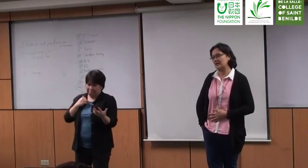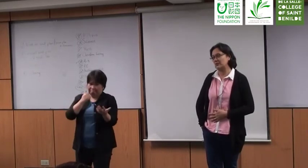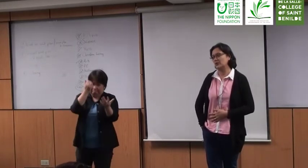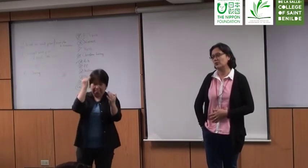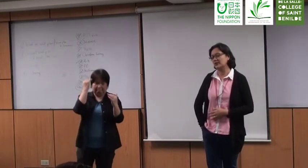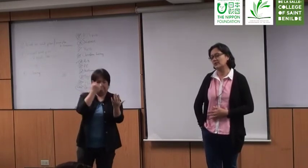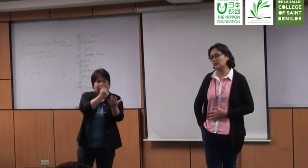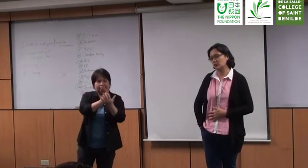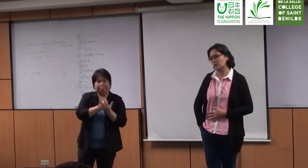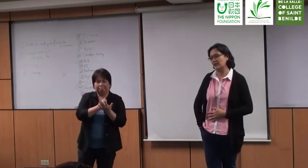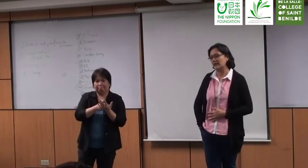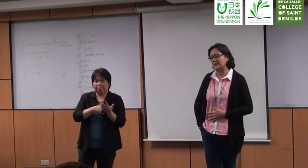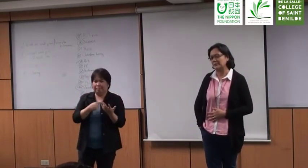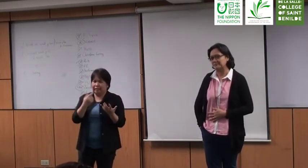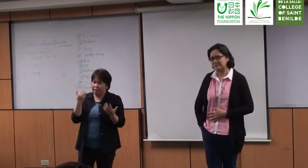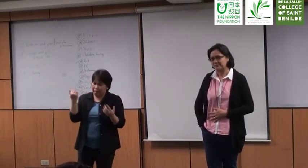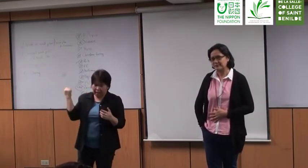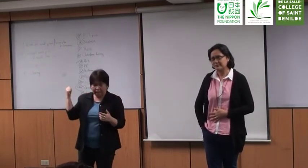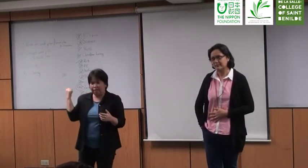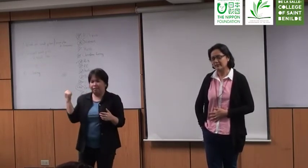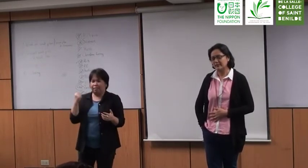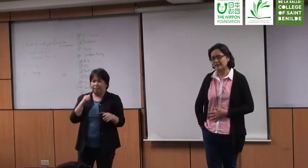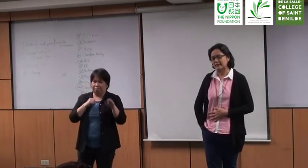us with the work that we're doing